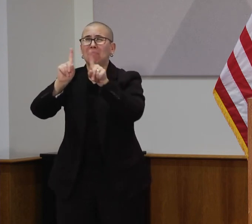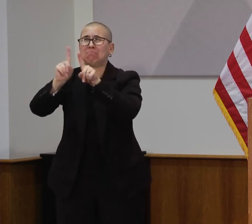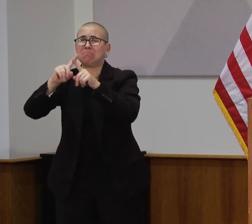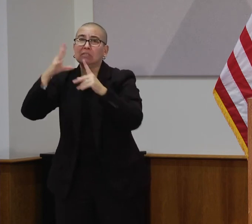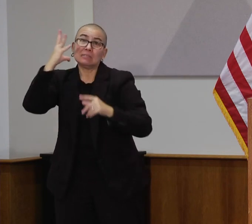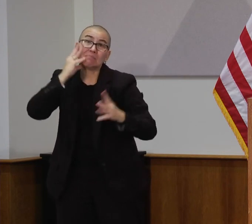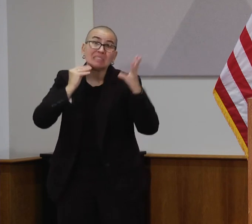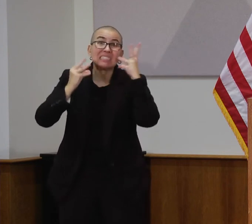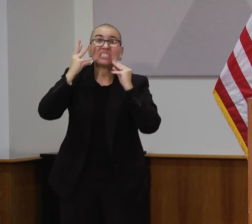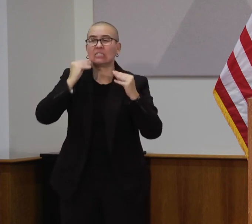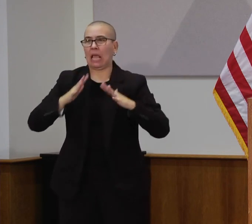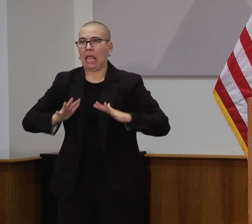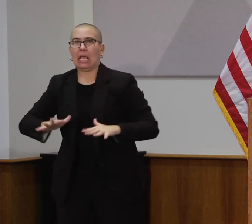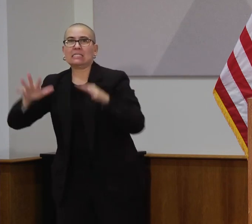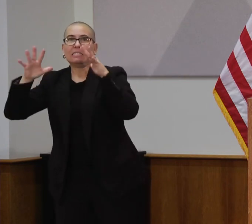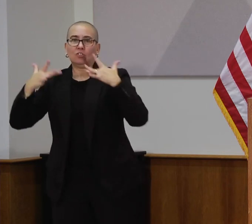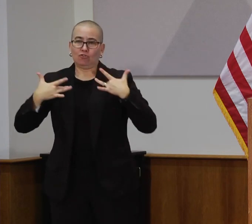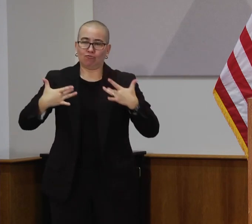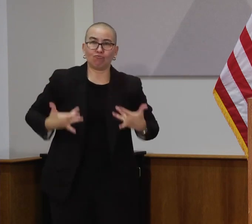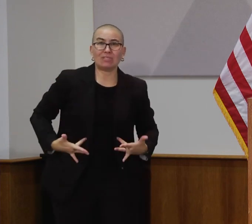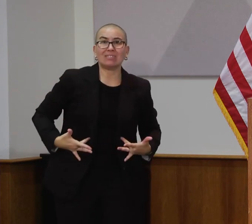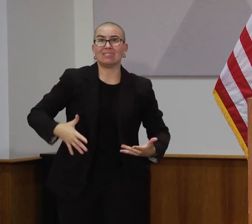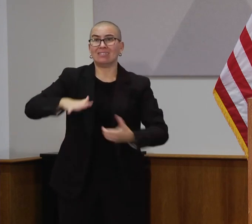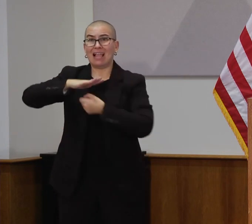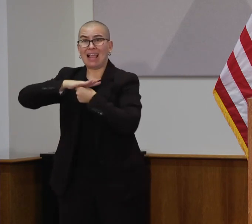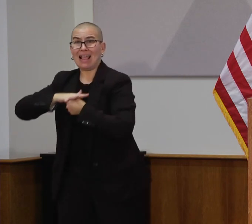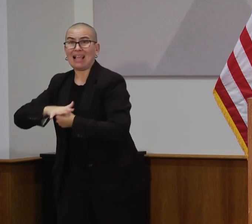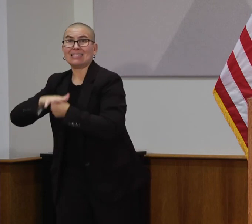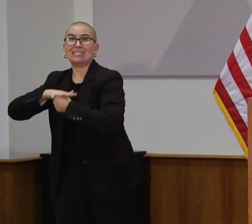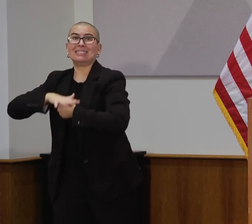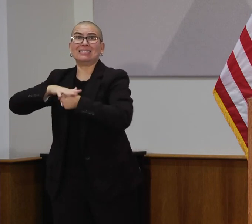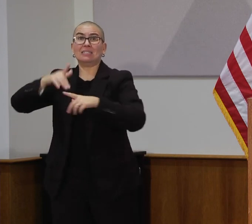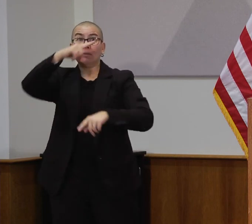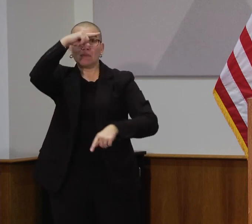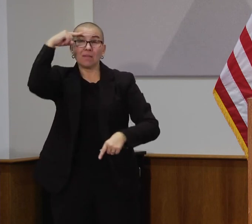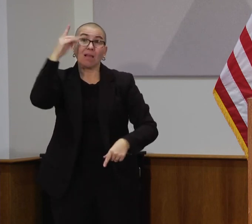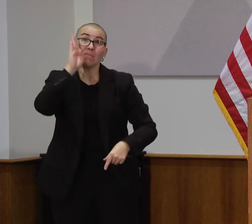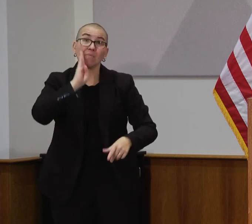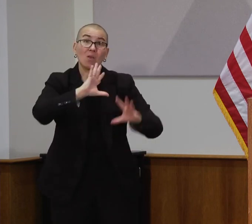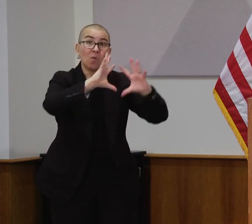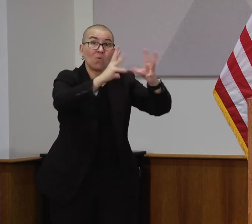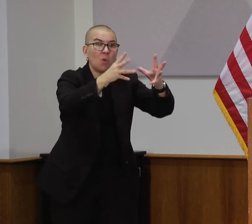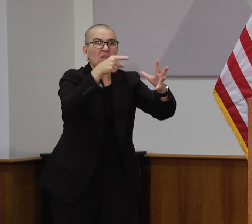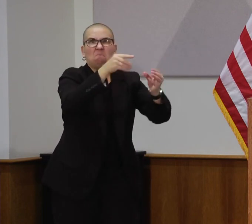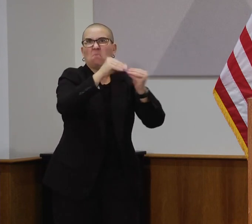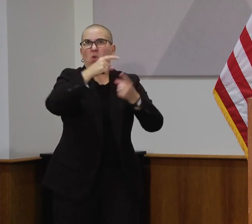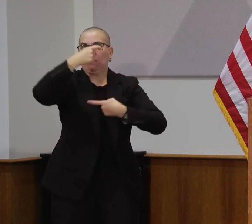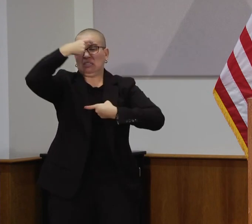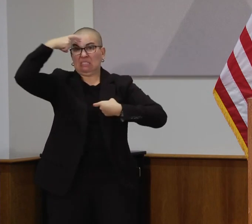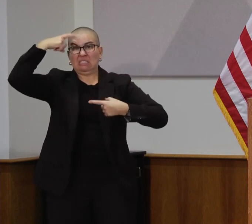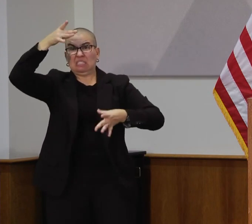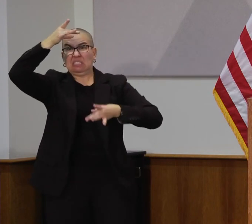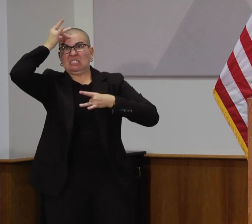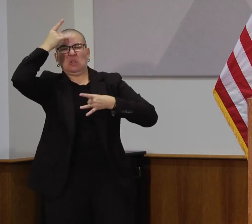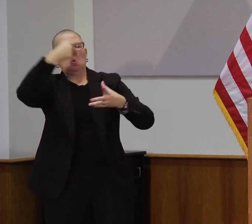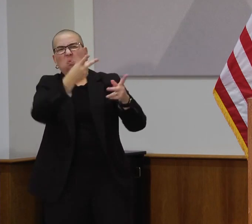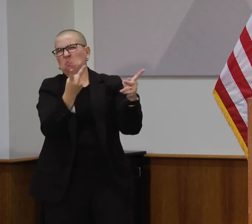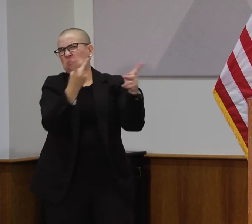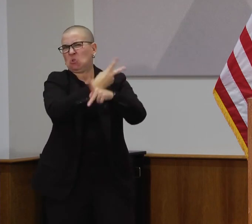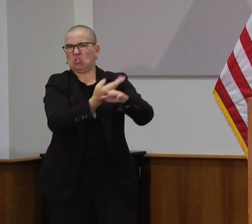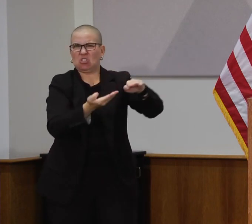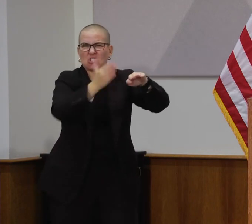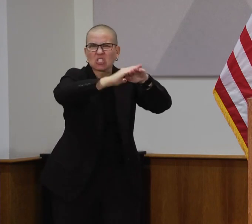drug use. Black and brown communities are experiencing greater amount of trauma than ever before. On top of